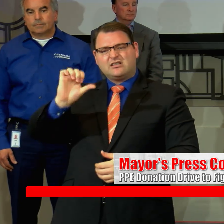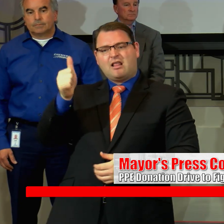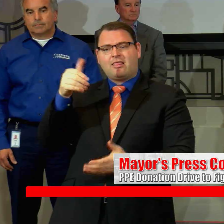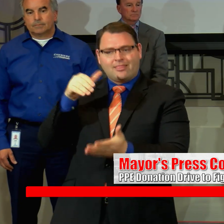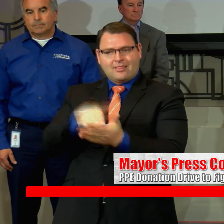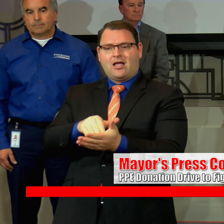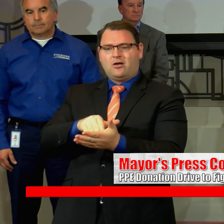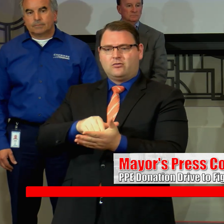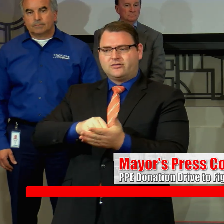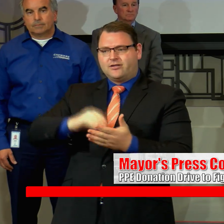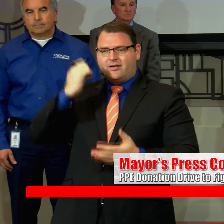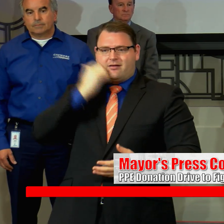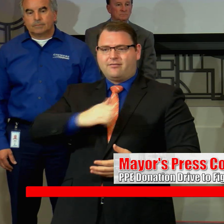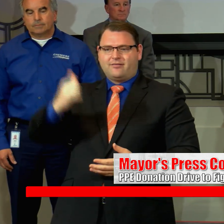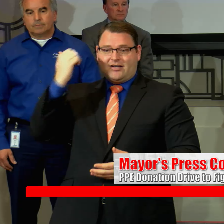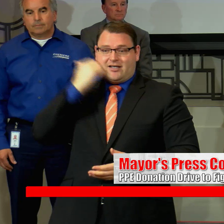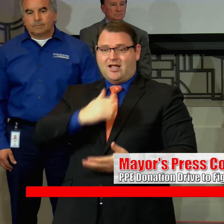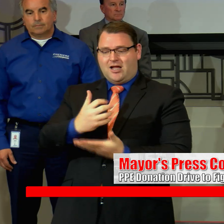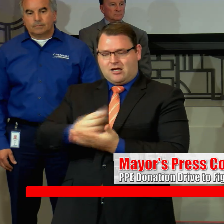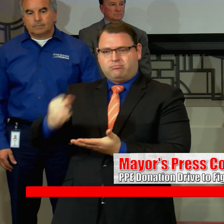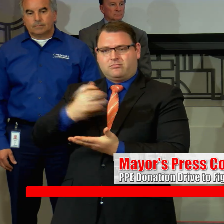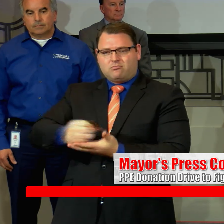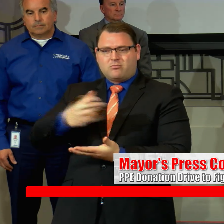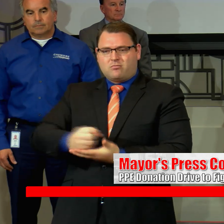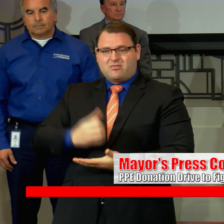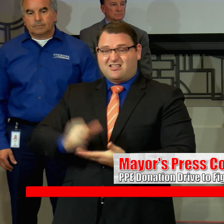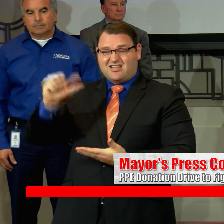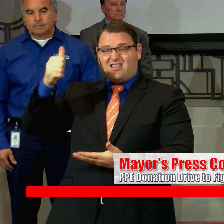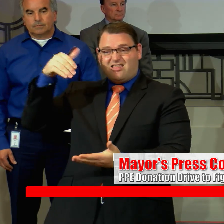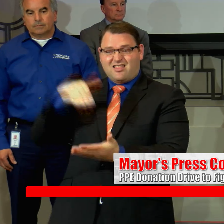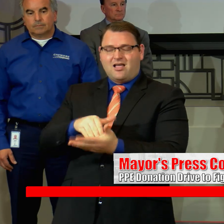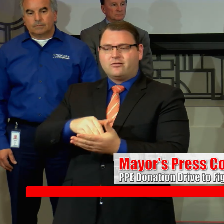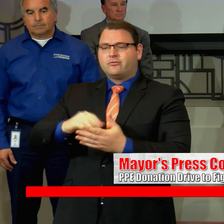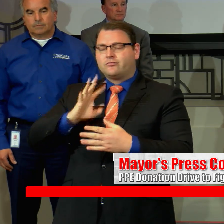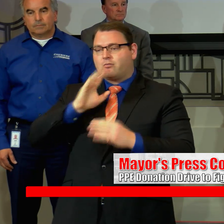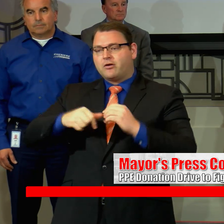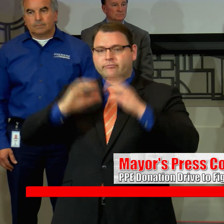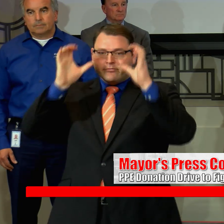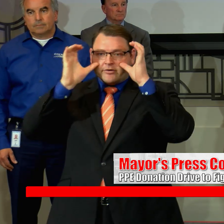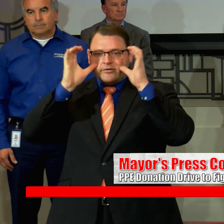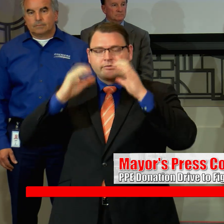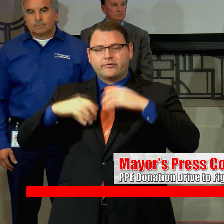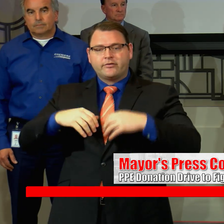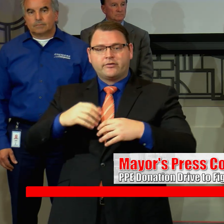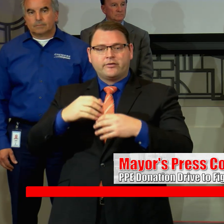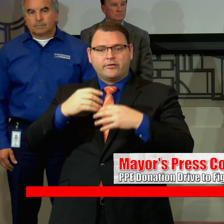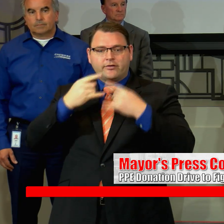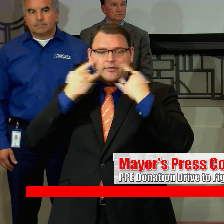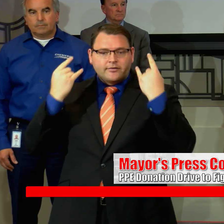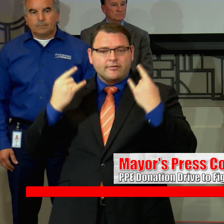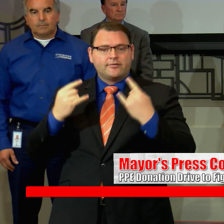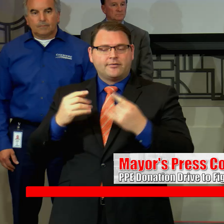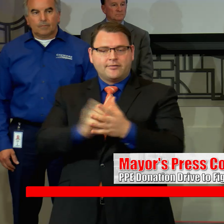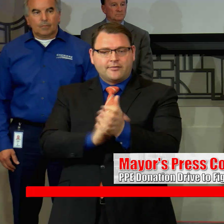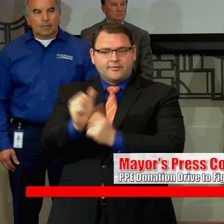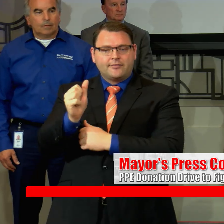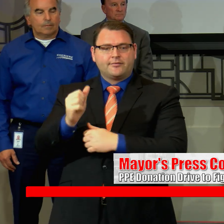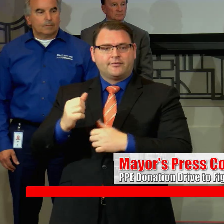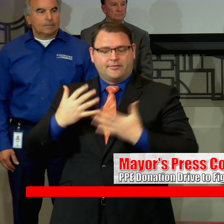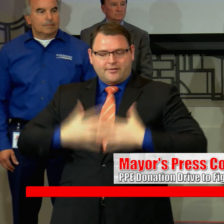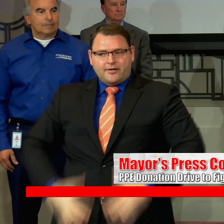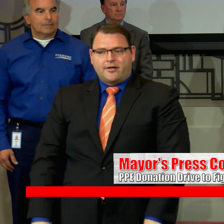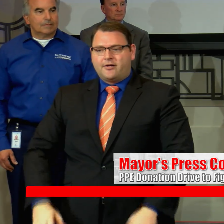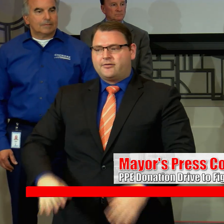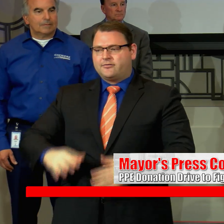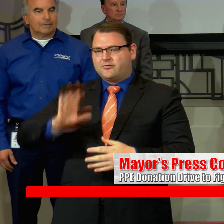put it all together per day. When you talk about the gloves, the goggles, the gowns, the face masks, and then the